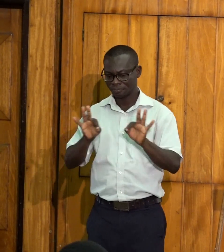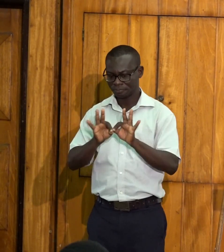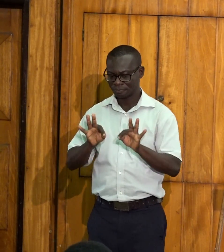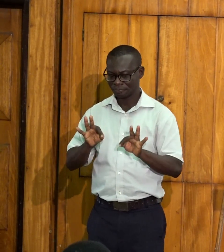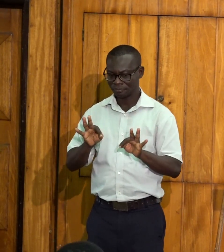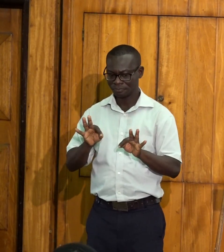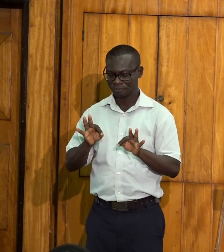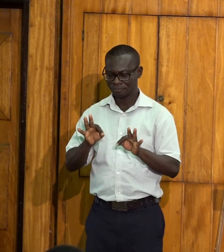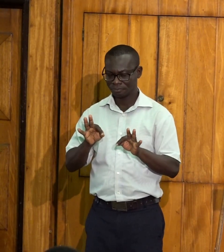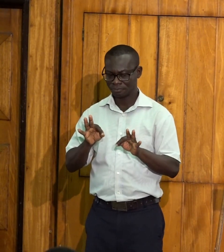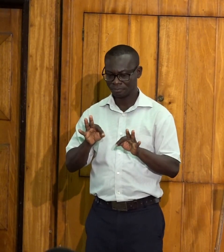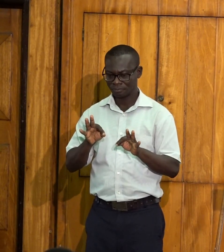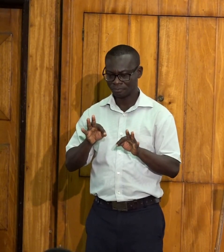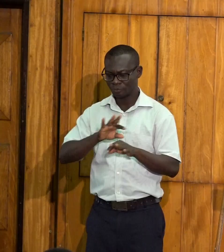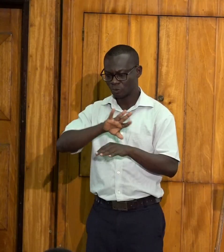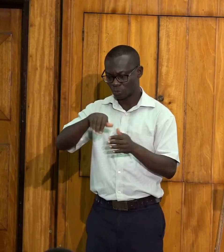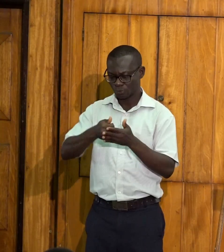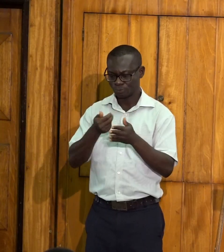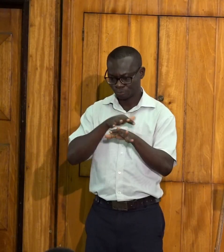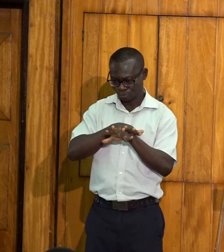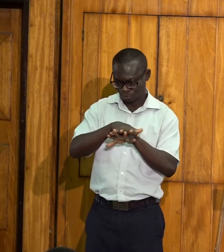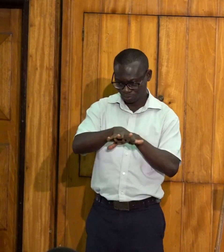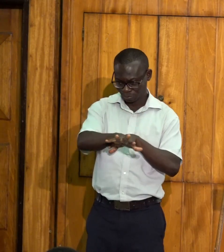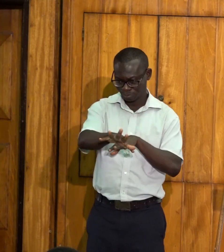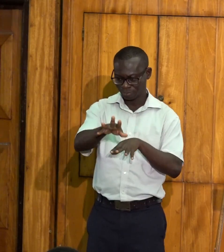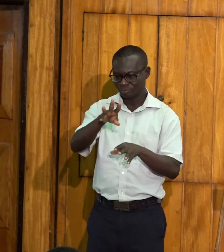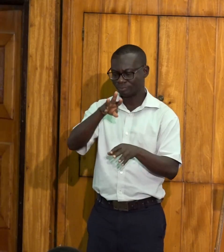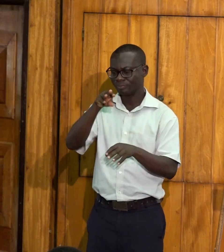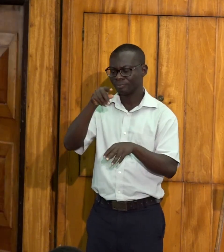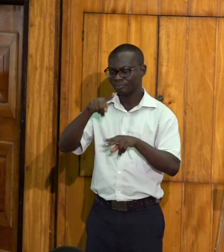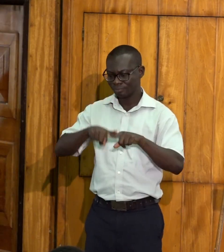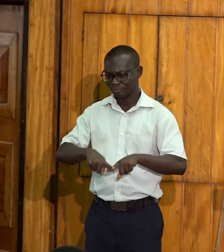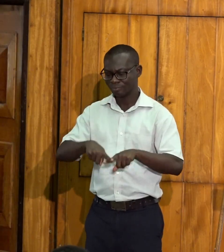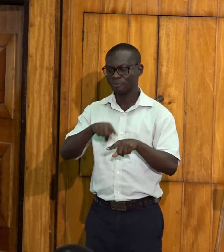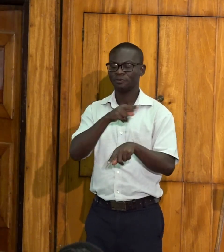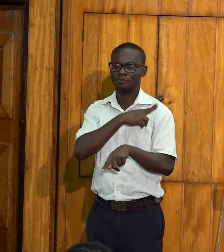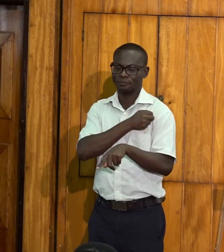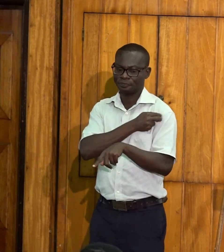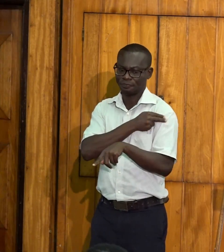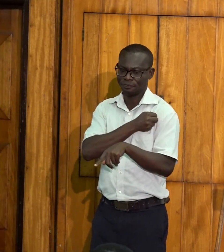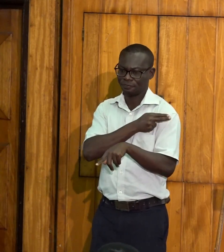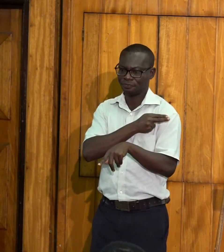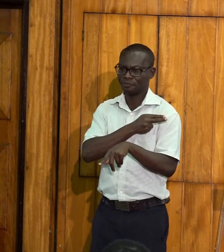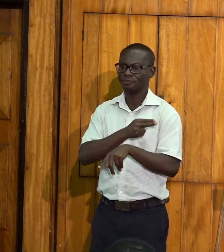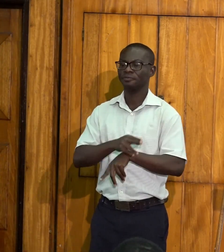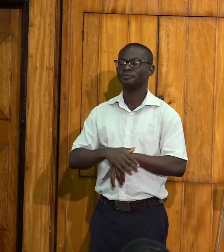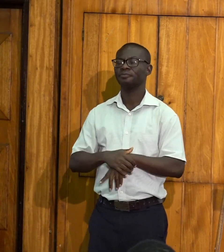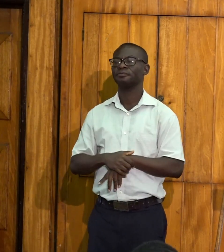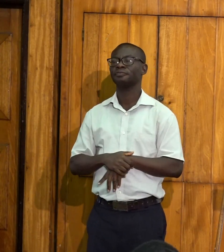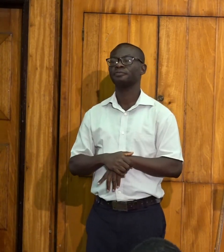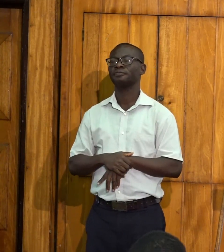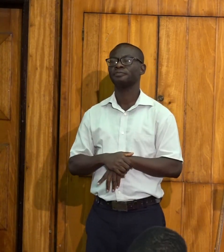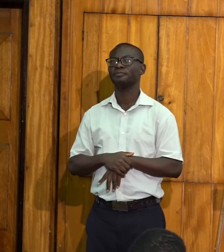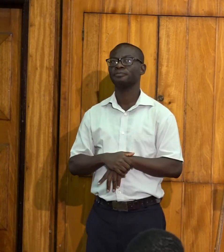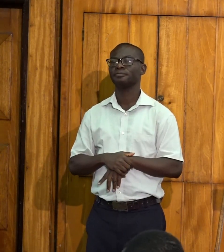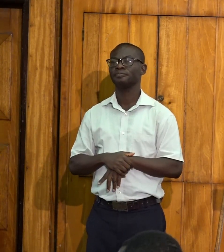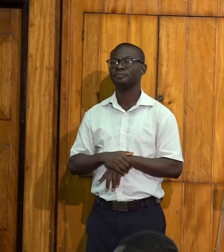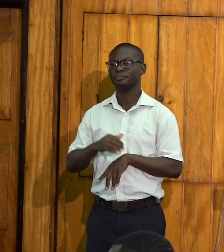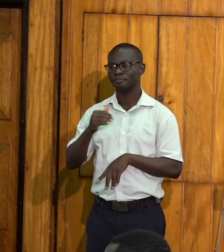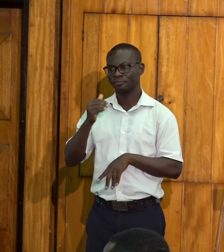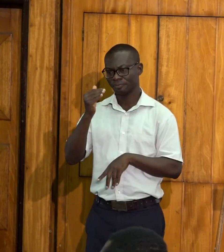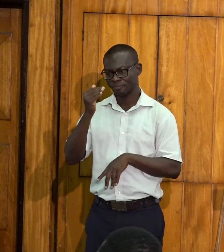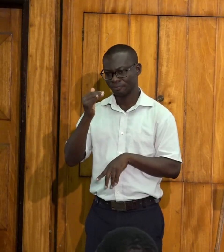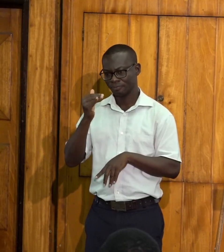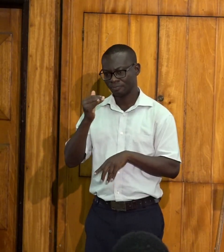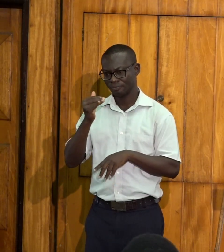we've got an integrated approach in terms of what we are doing in facilities. And what are the lessons